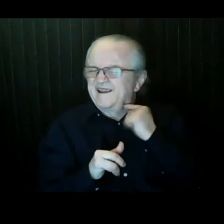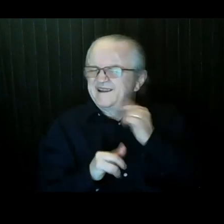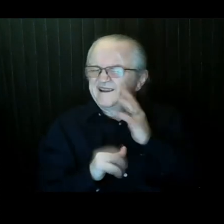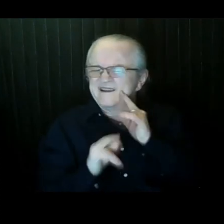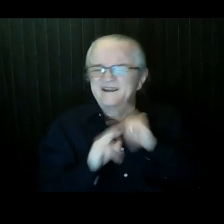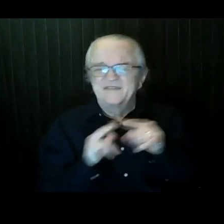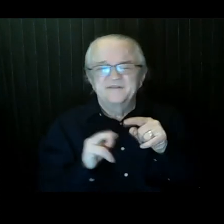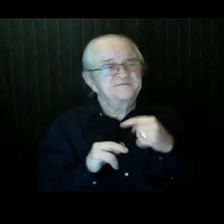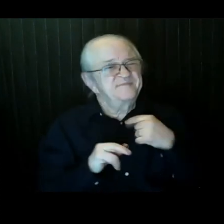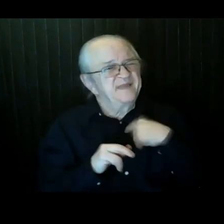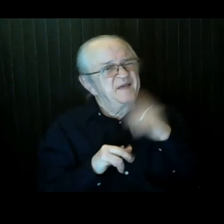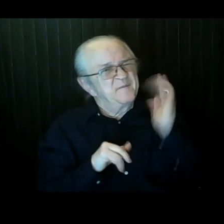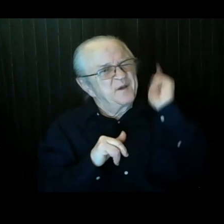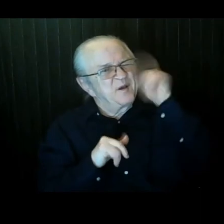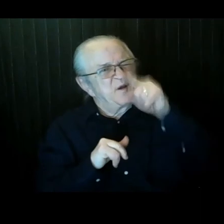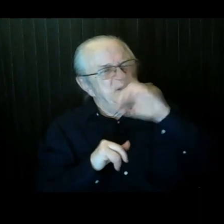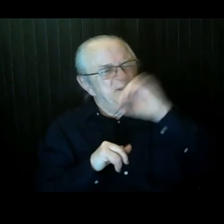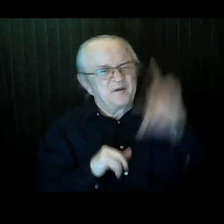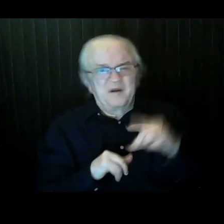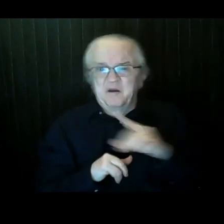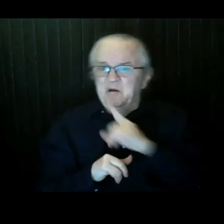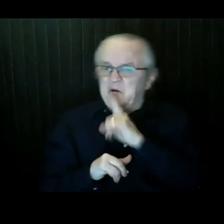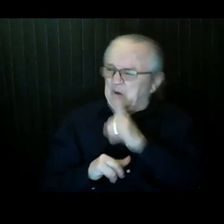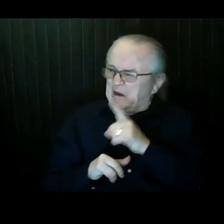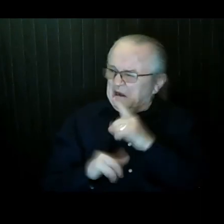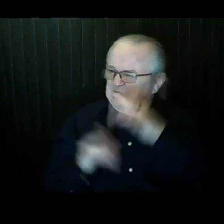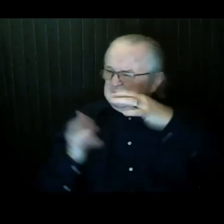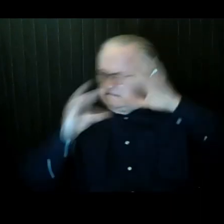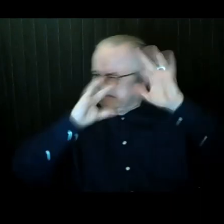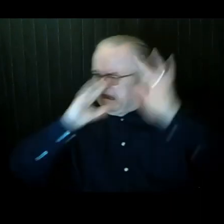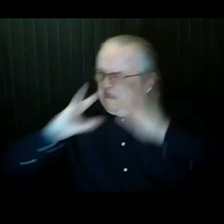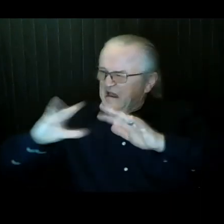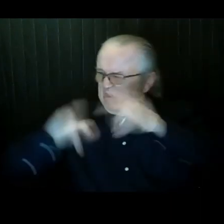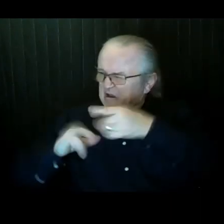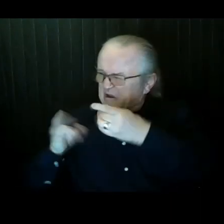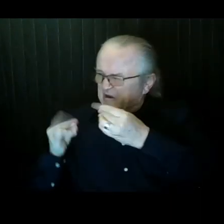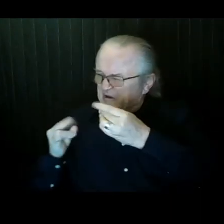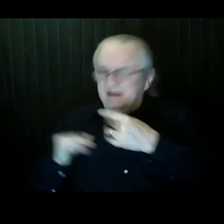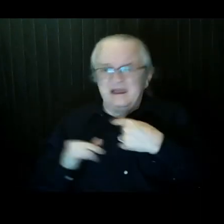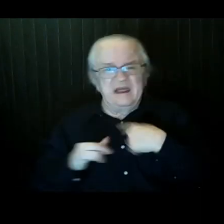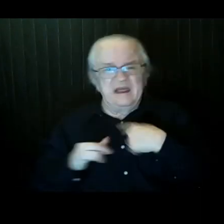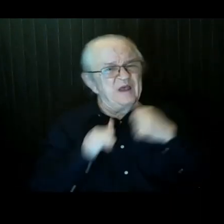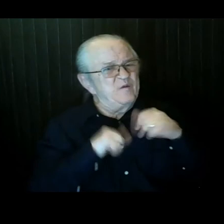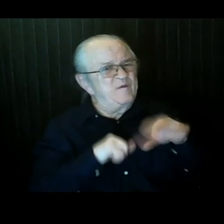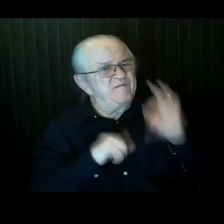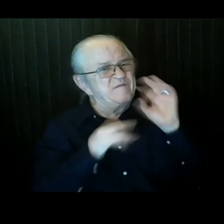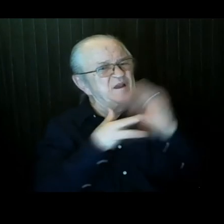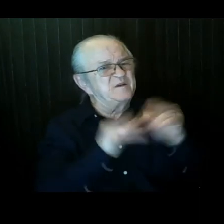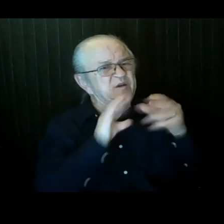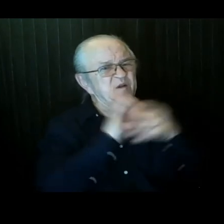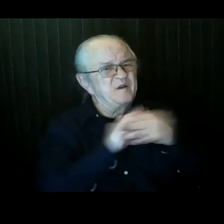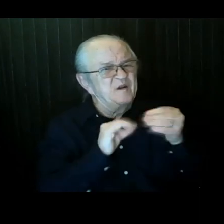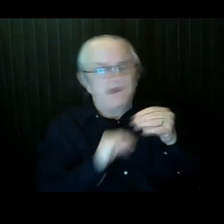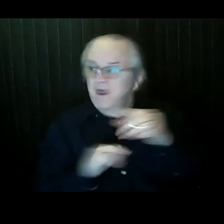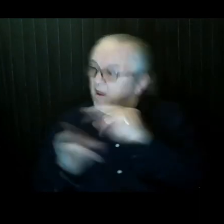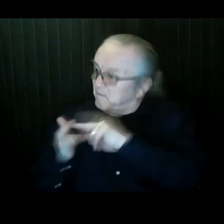to Detroit. She said, really? She said, well, you got a big storm out there. What are you going to do? And I said, well, actually, I was trying to find some storytelling. And she said, you mean like at the